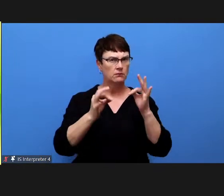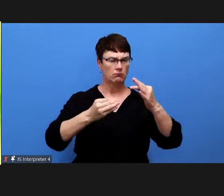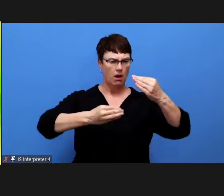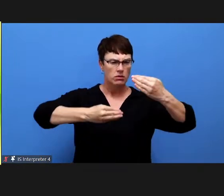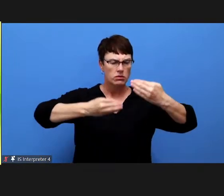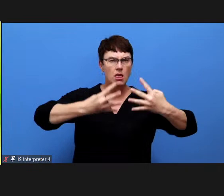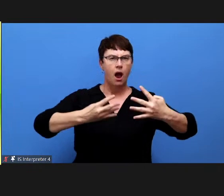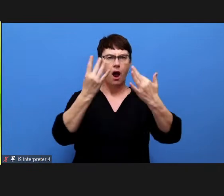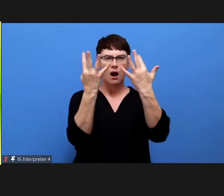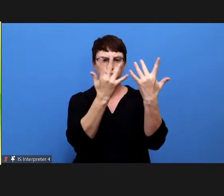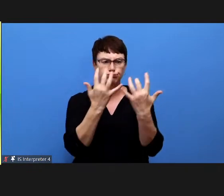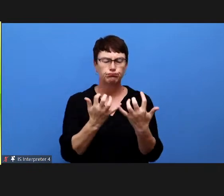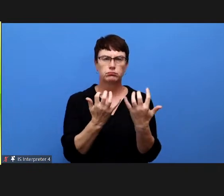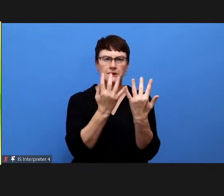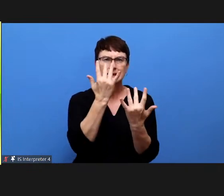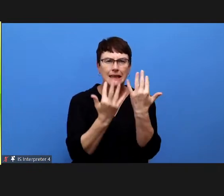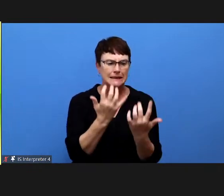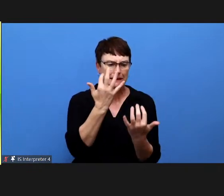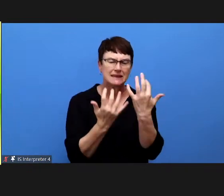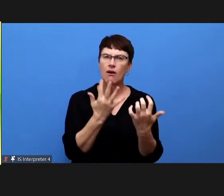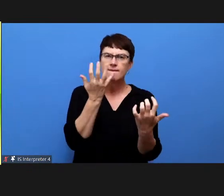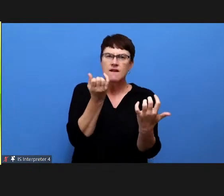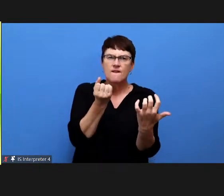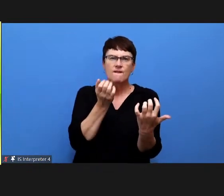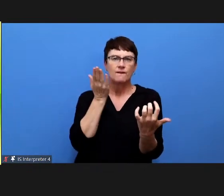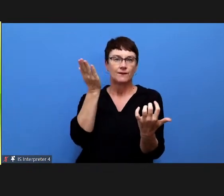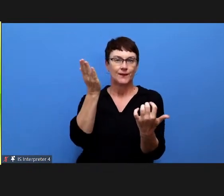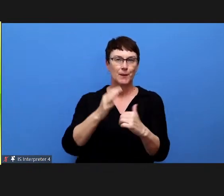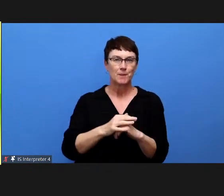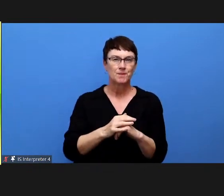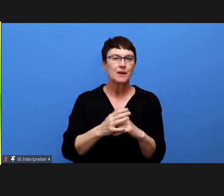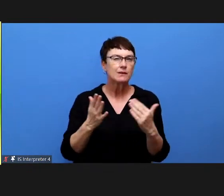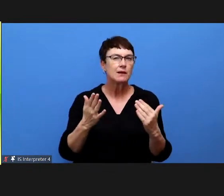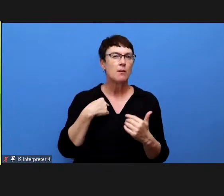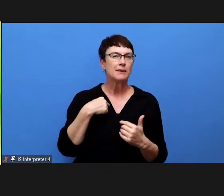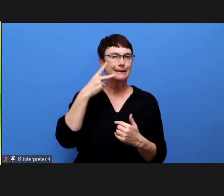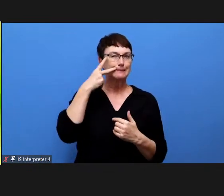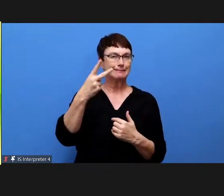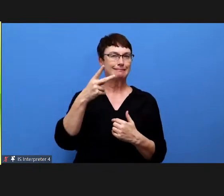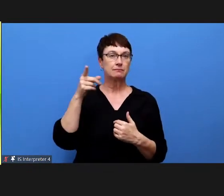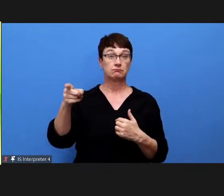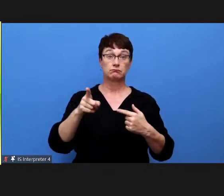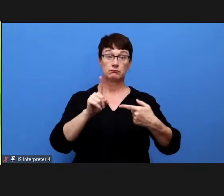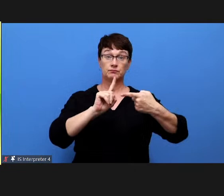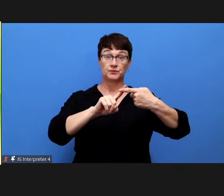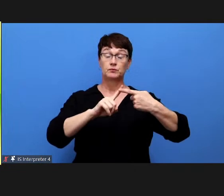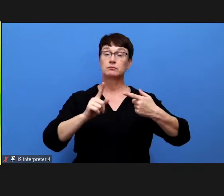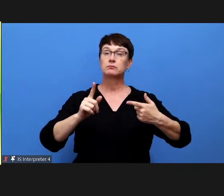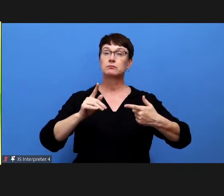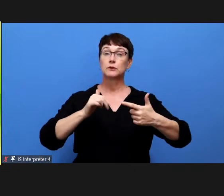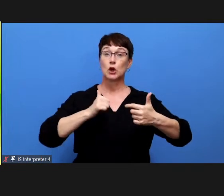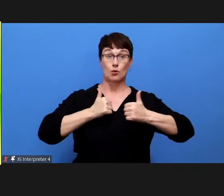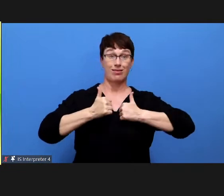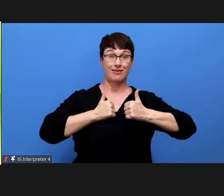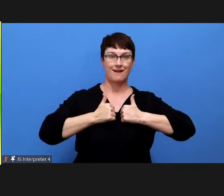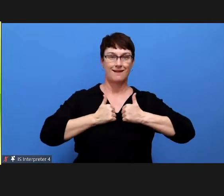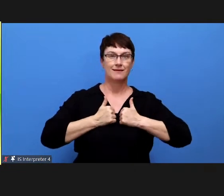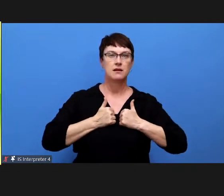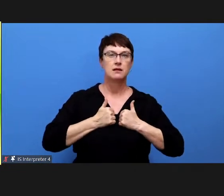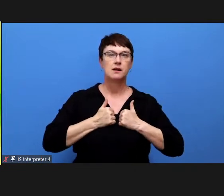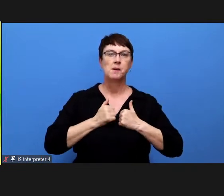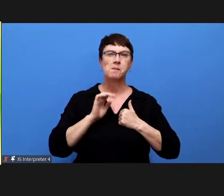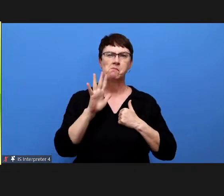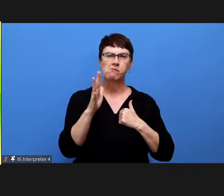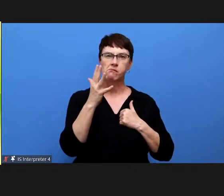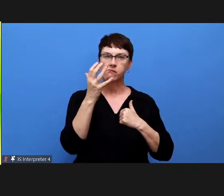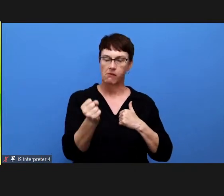the upcoming population and housing census, from privately held data,